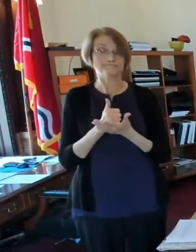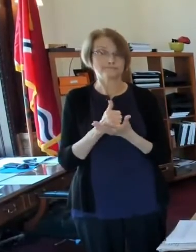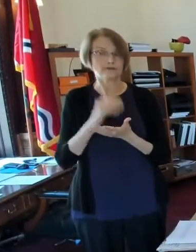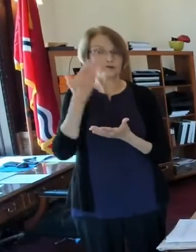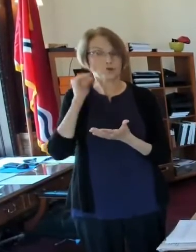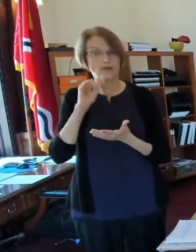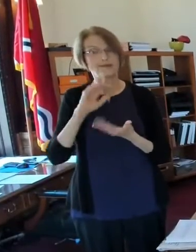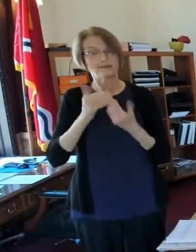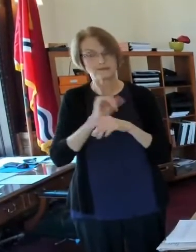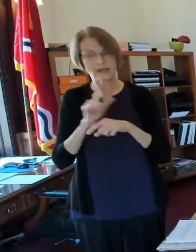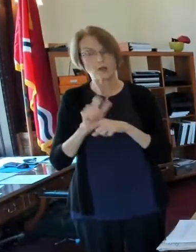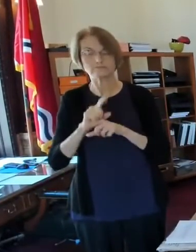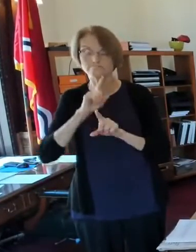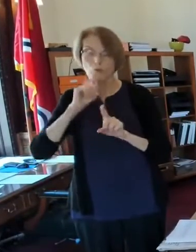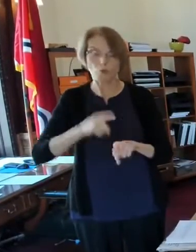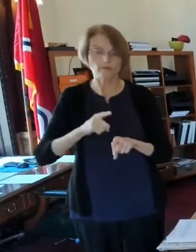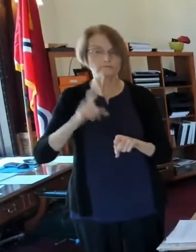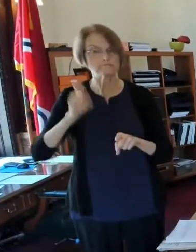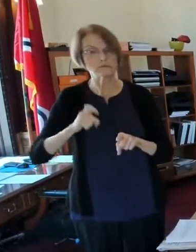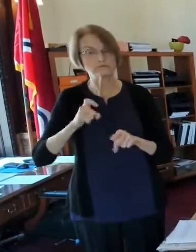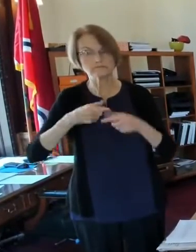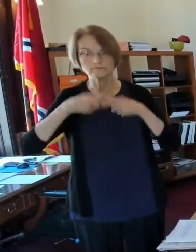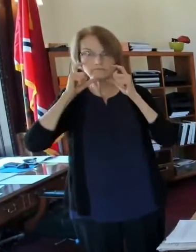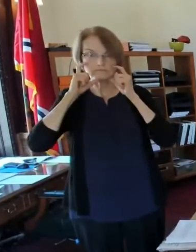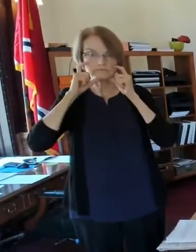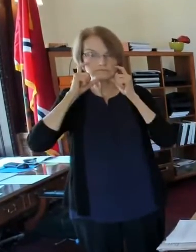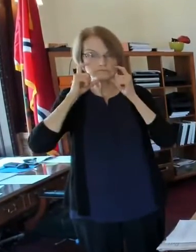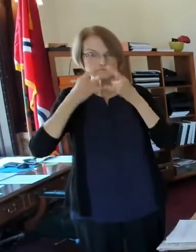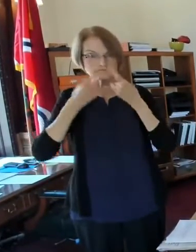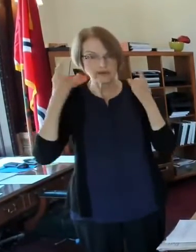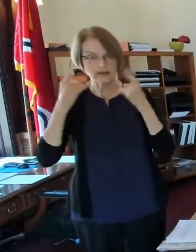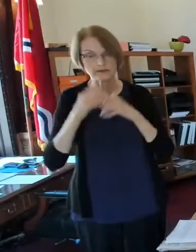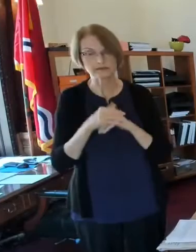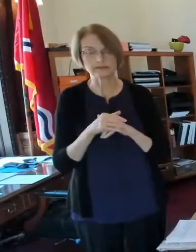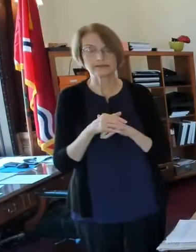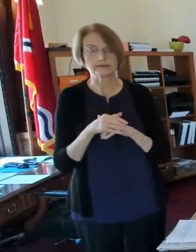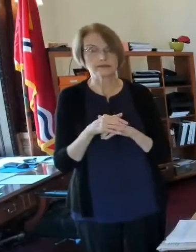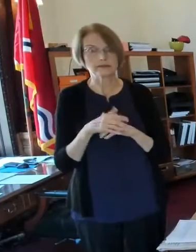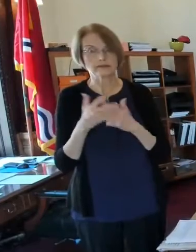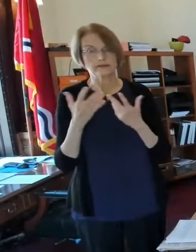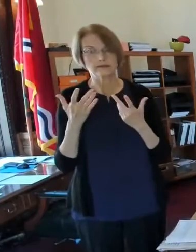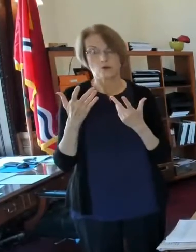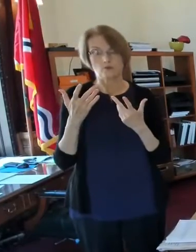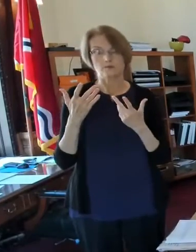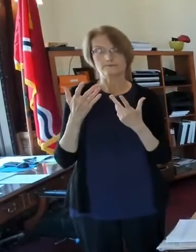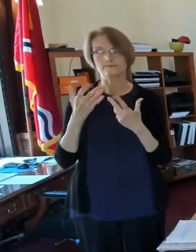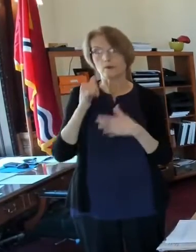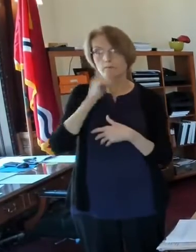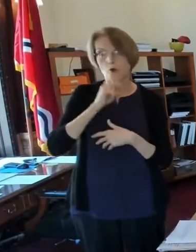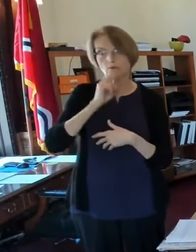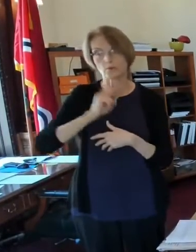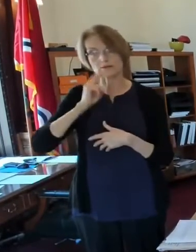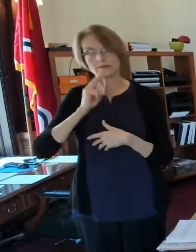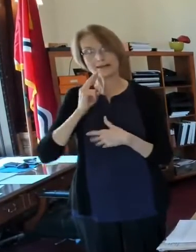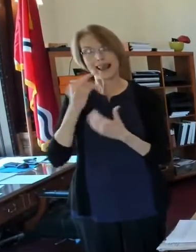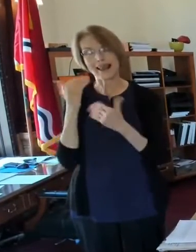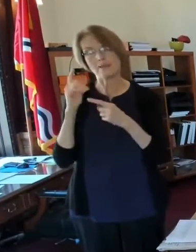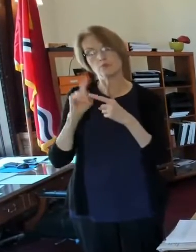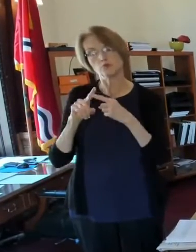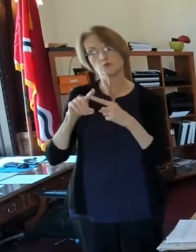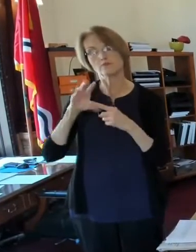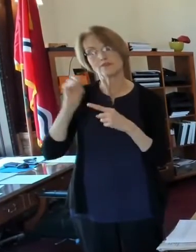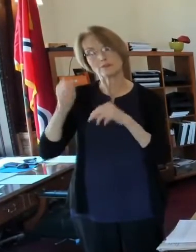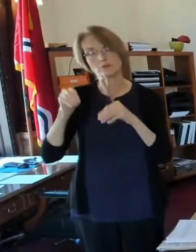in place. And of course, we have limited occupancy of 50% on bars and restaurants and large